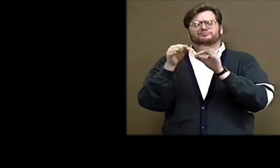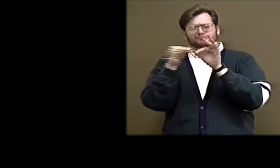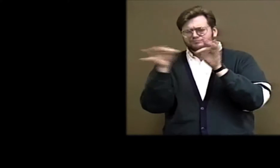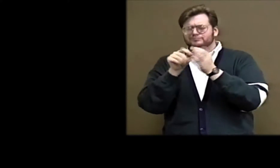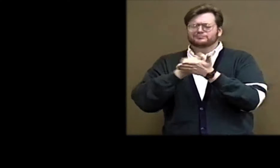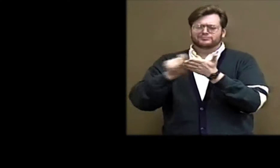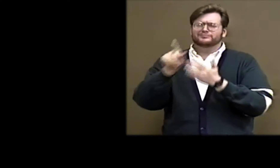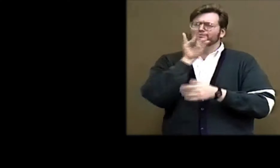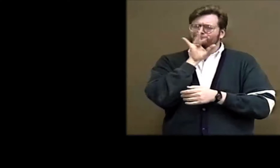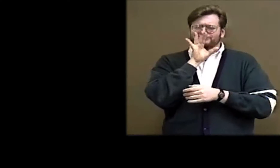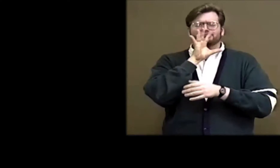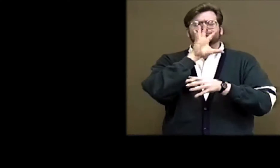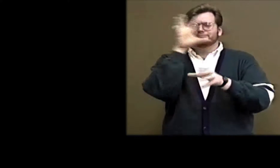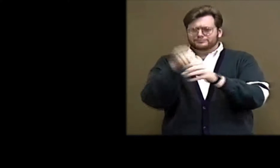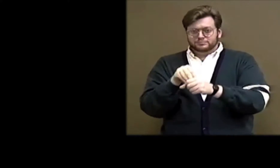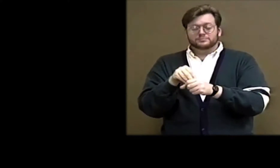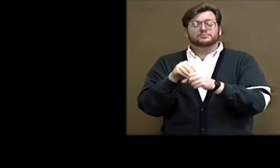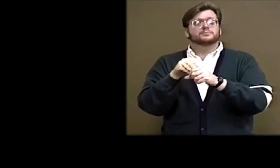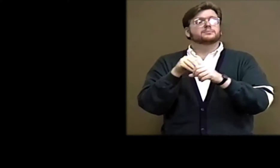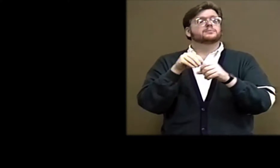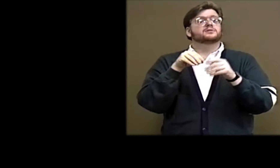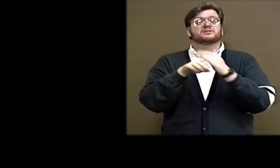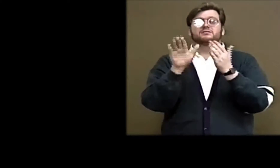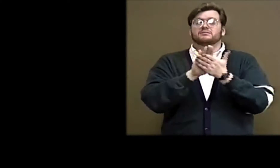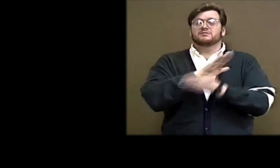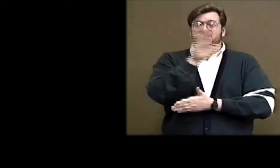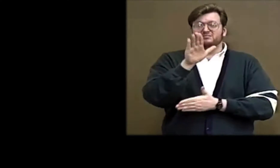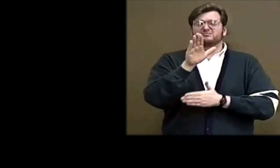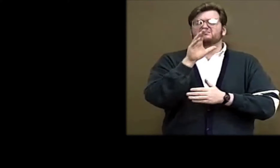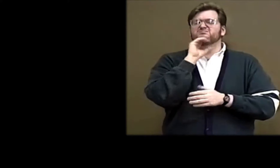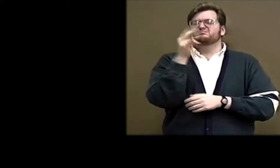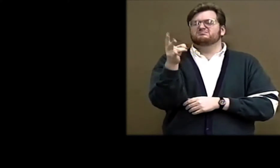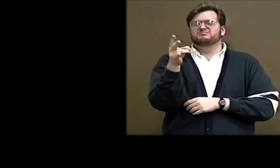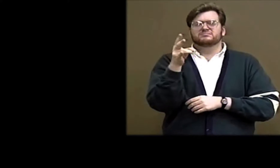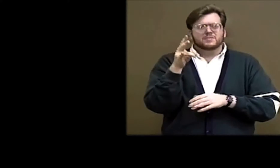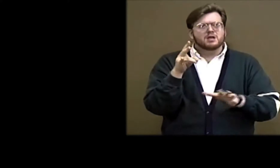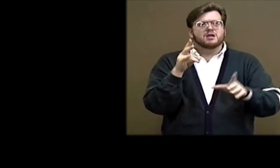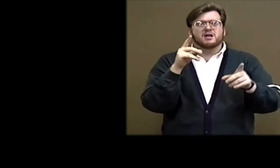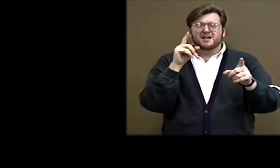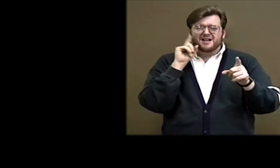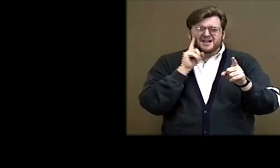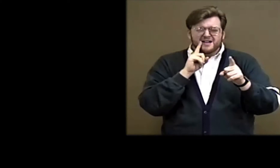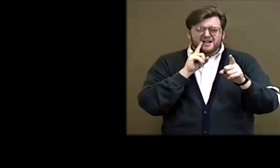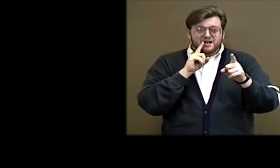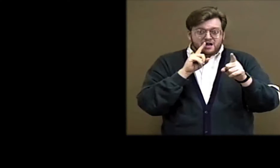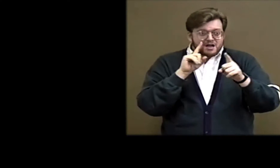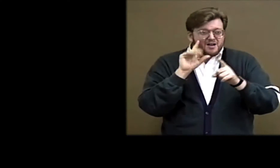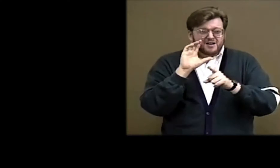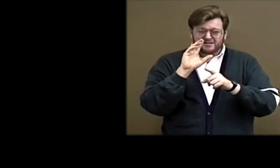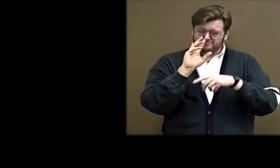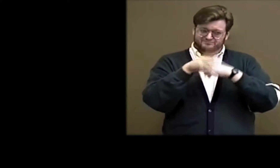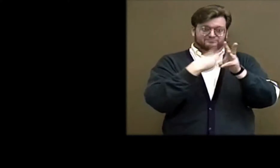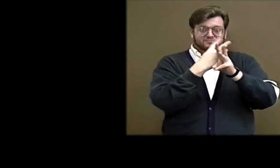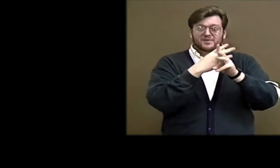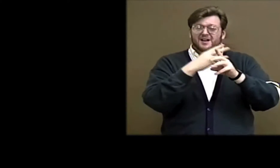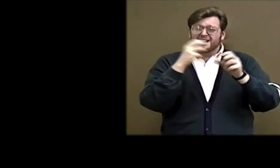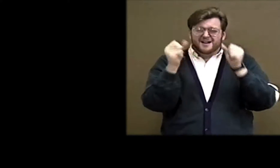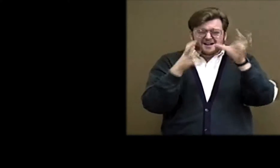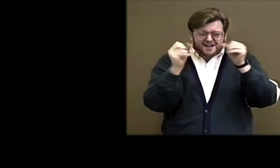until I went to college at the age of 17 years old, where I was captivated by the deaf world and their language. I started to learn, and I was